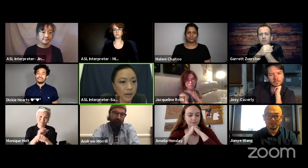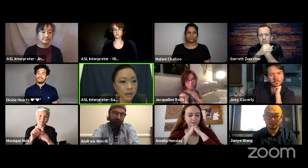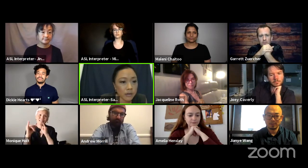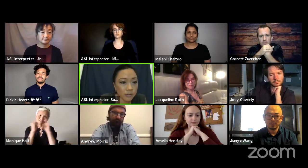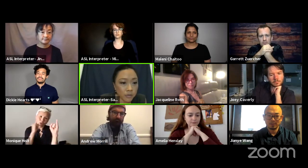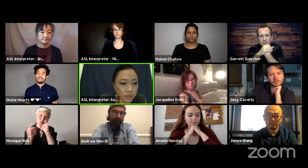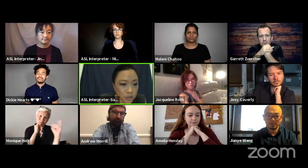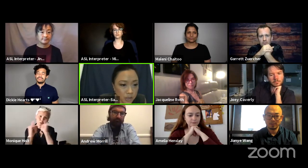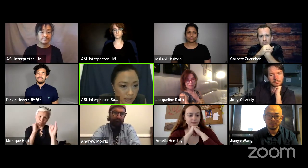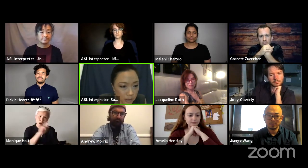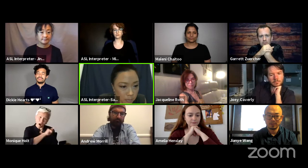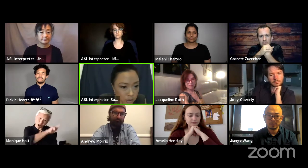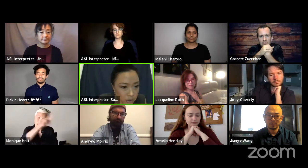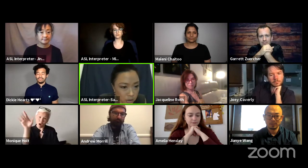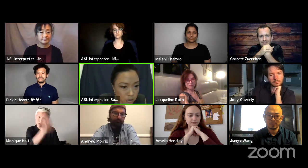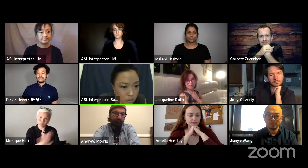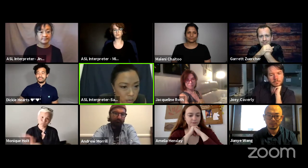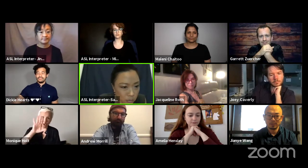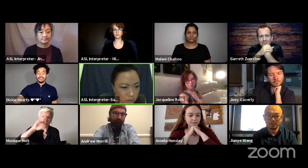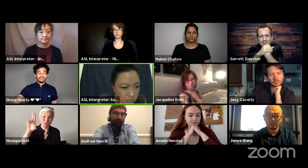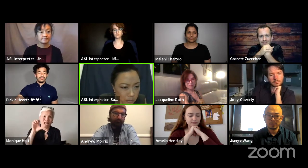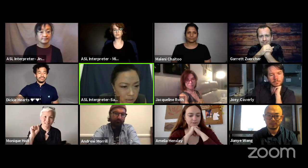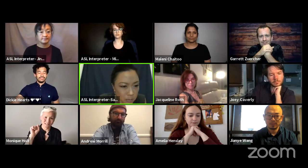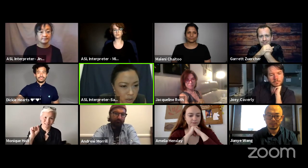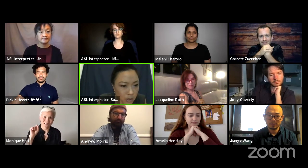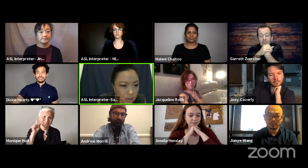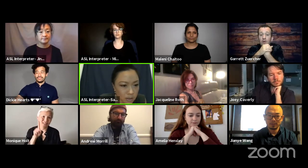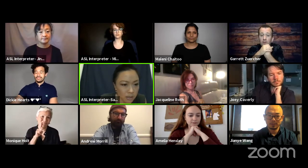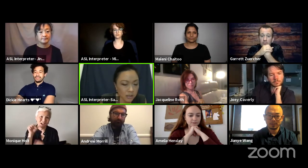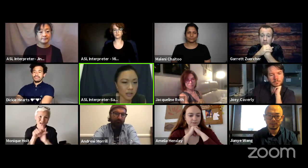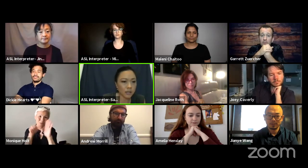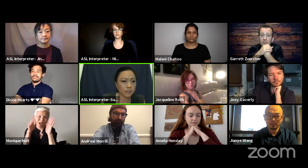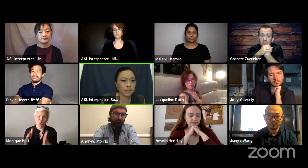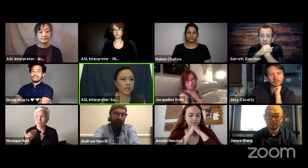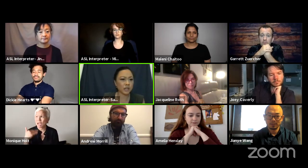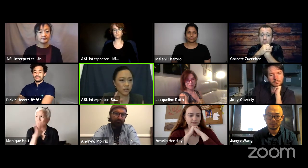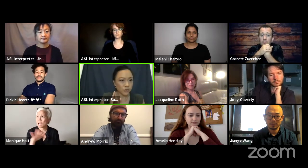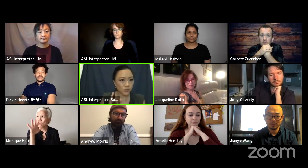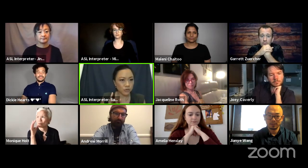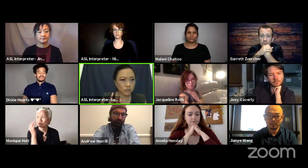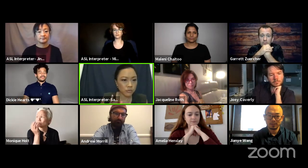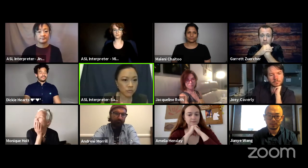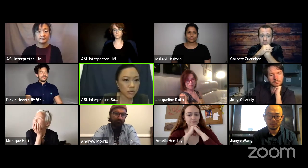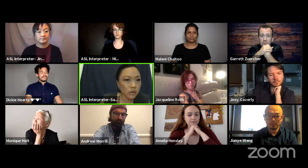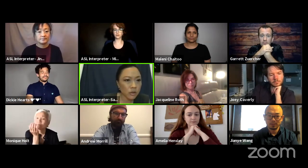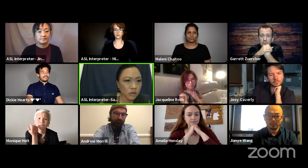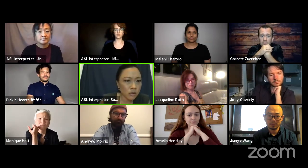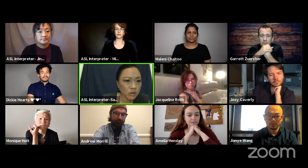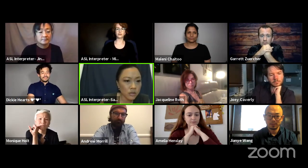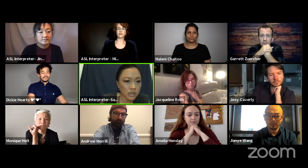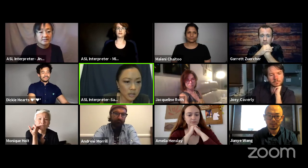had envisioned the animation was meant to be an interview? Did you say an